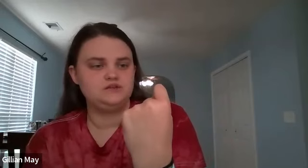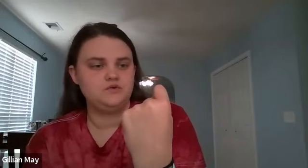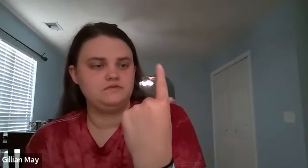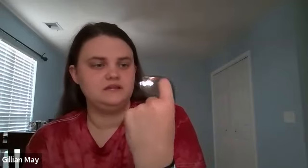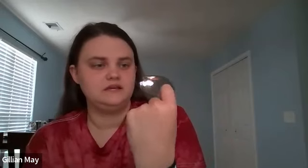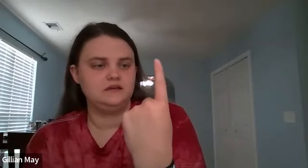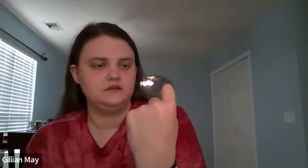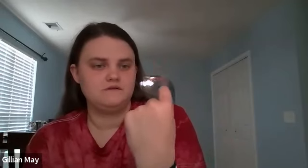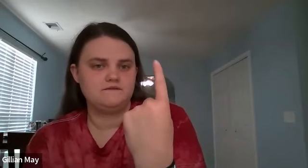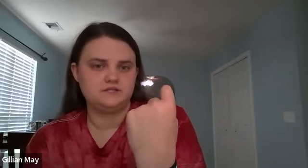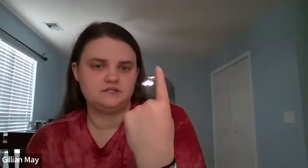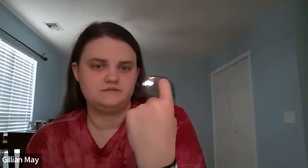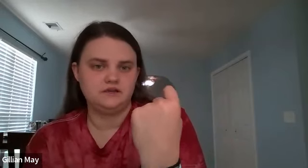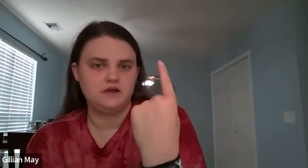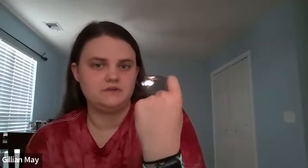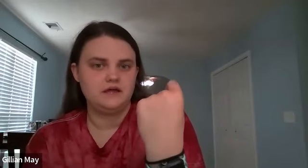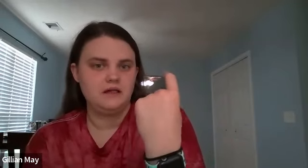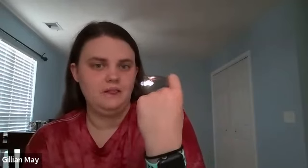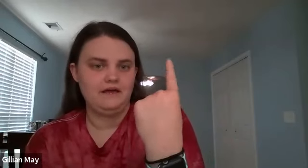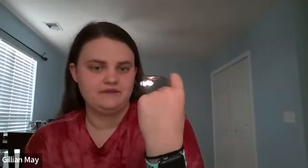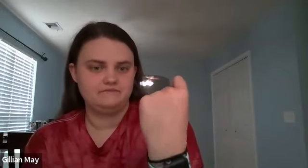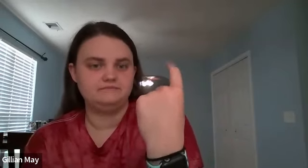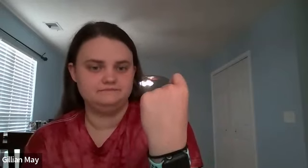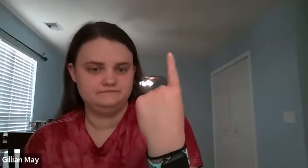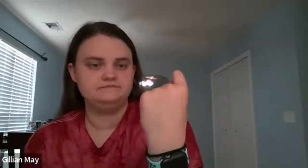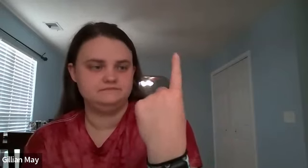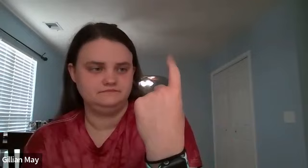to flick your first finger up, 11.